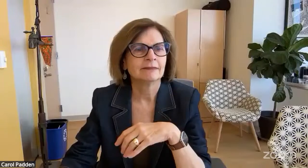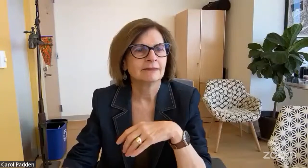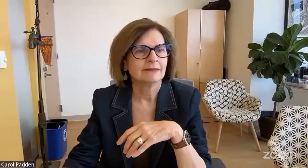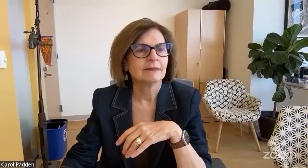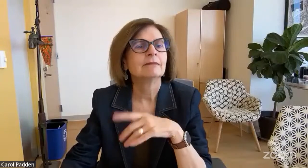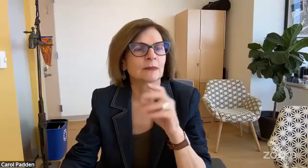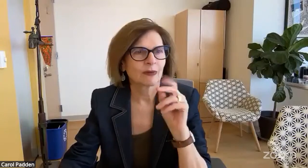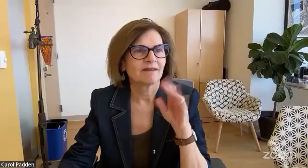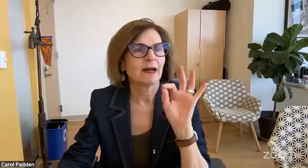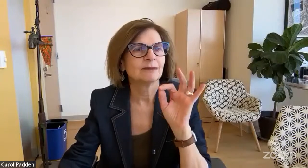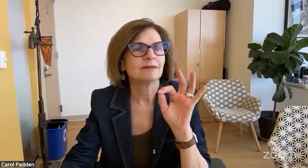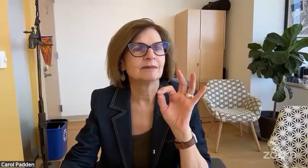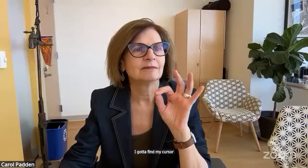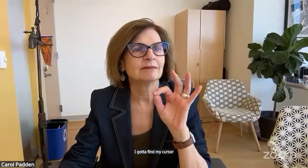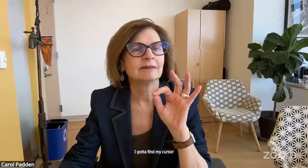I gotta find my cursor. Okay, I found it.